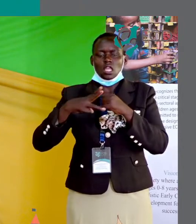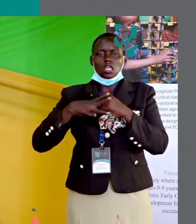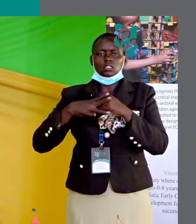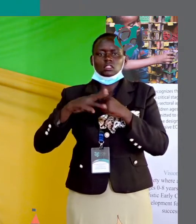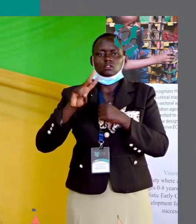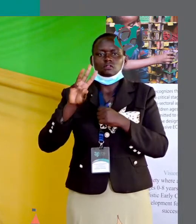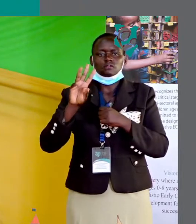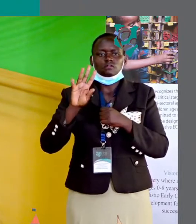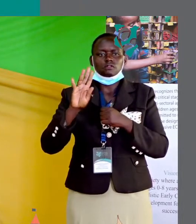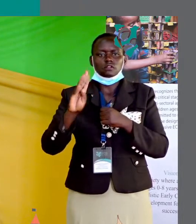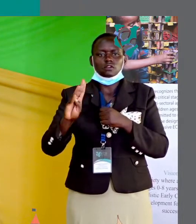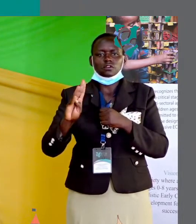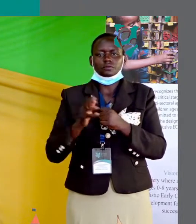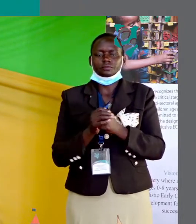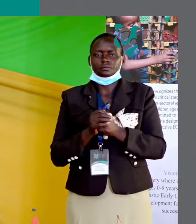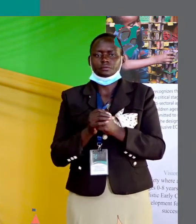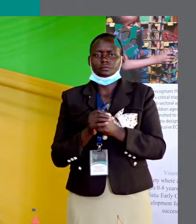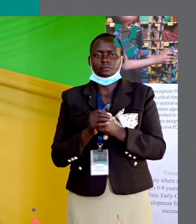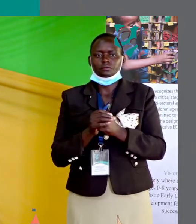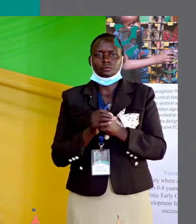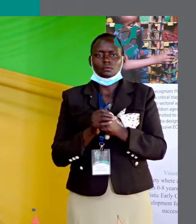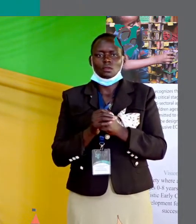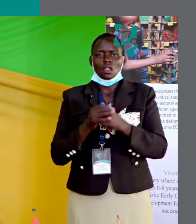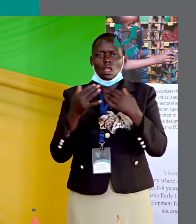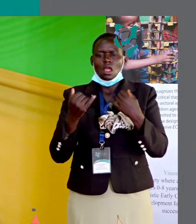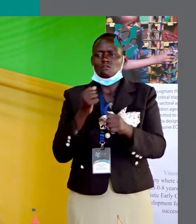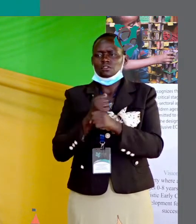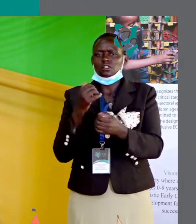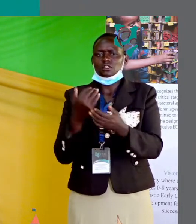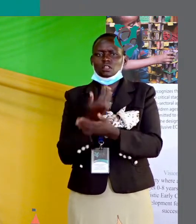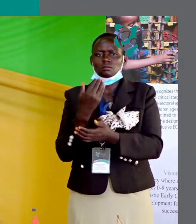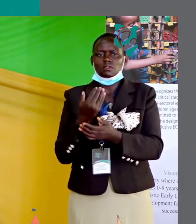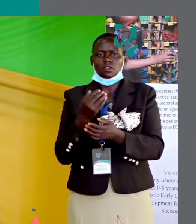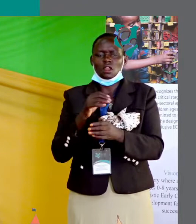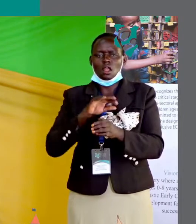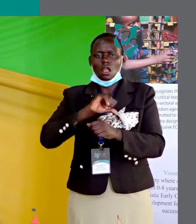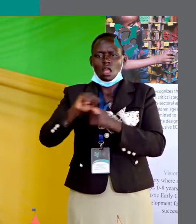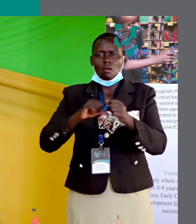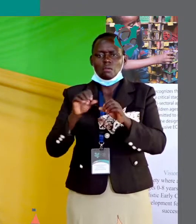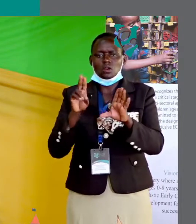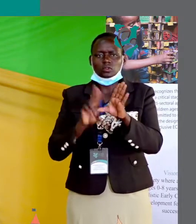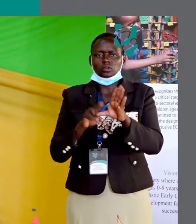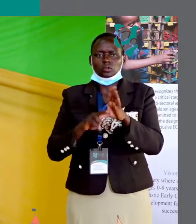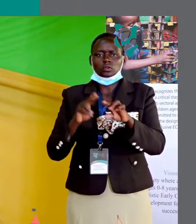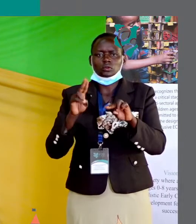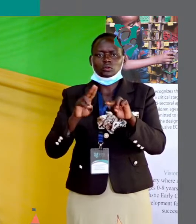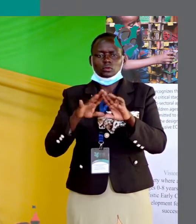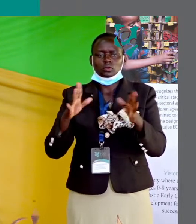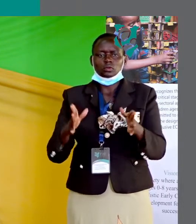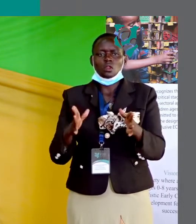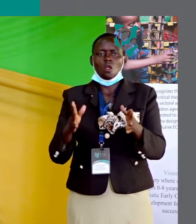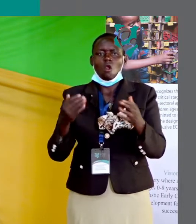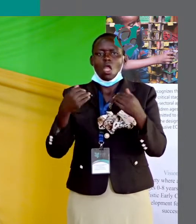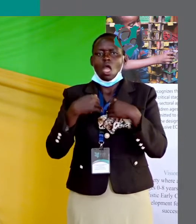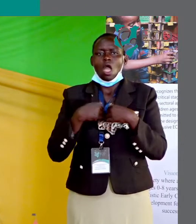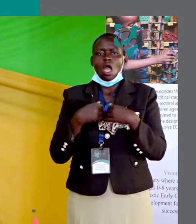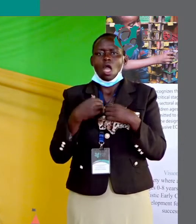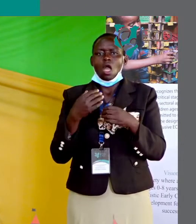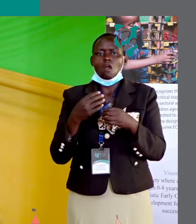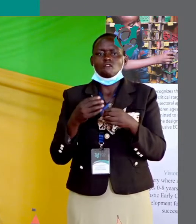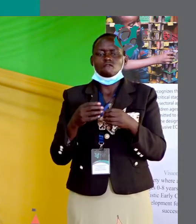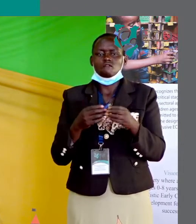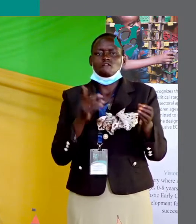far. We have also done something on furniture. We have procured and